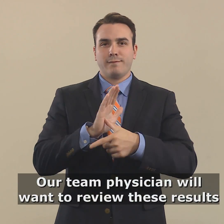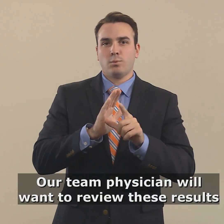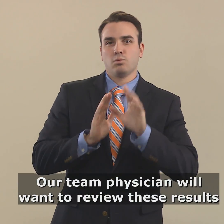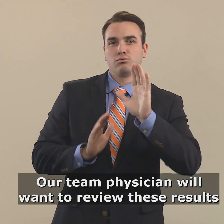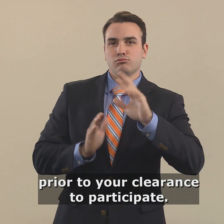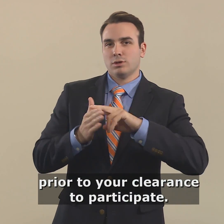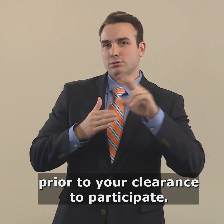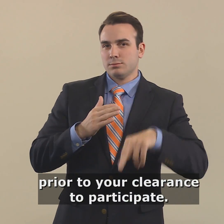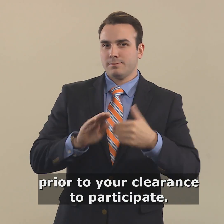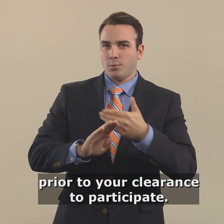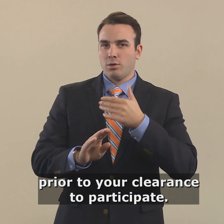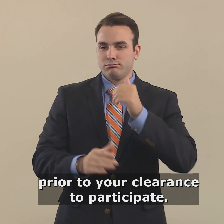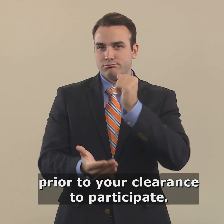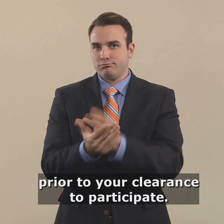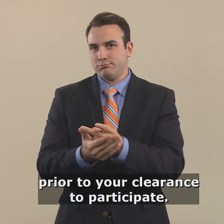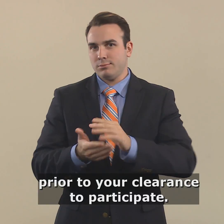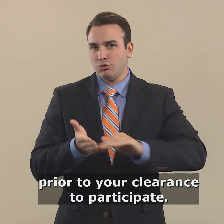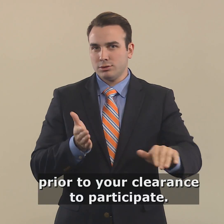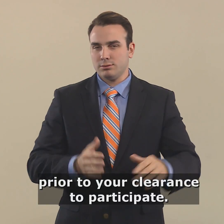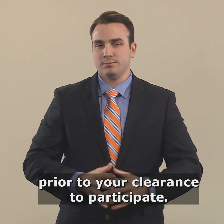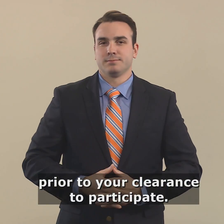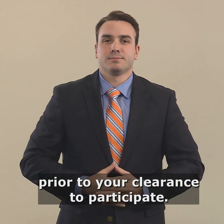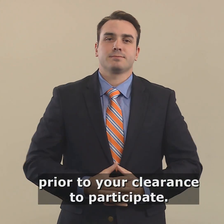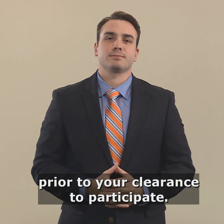these results prior to your clearance to participate.